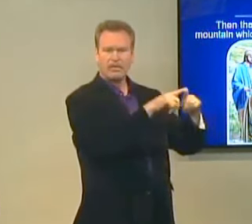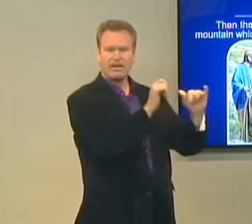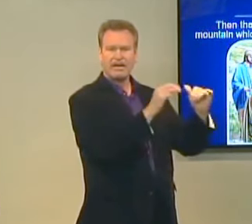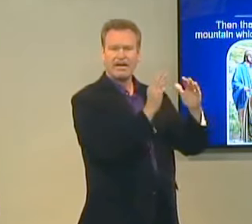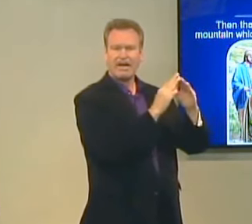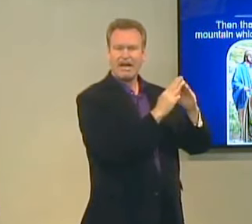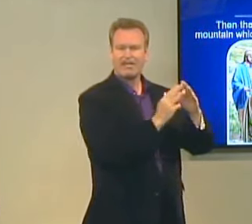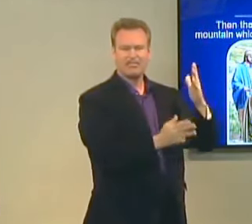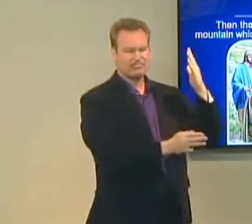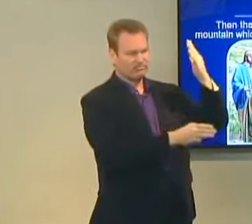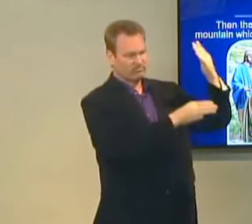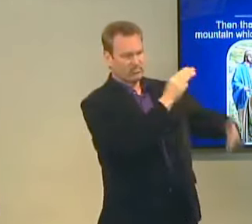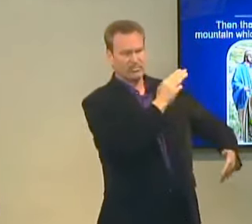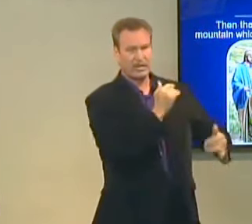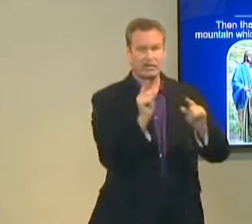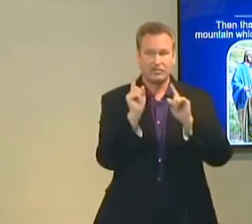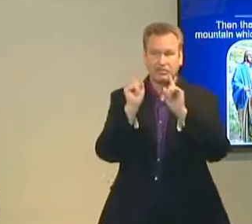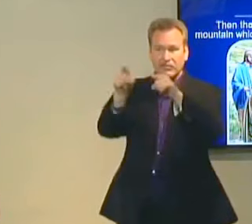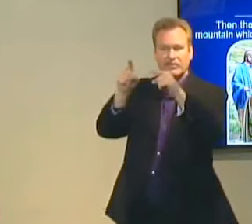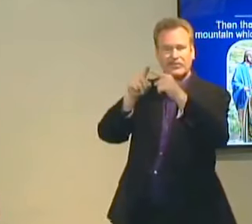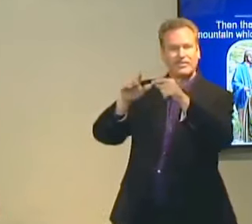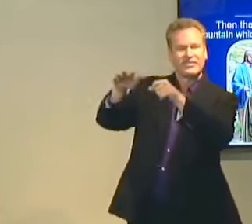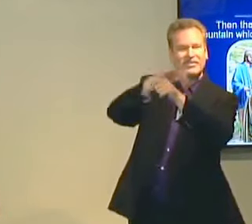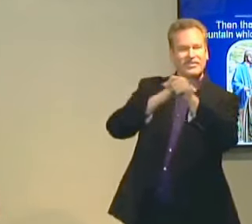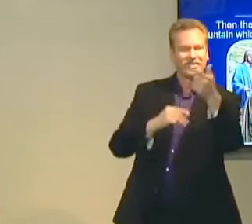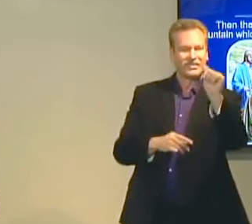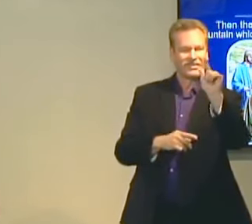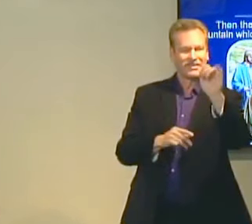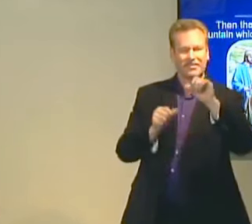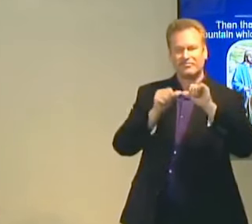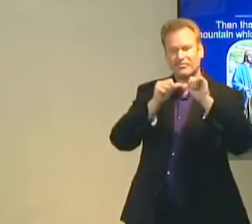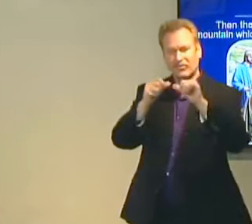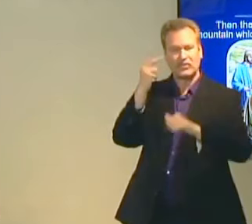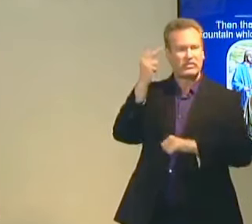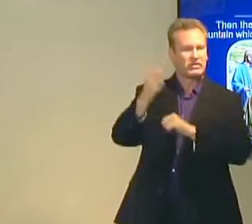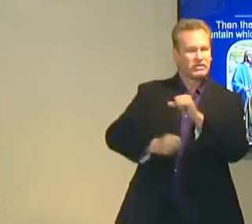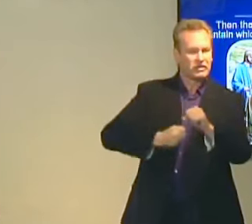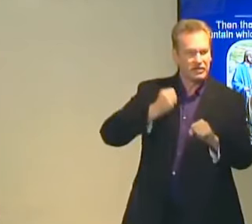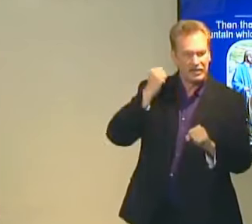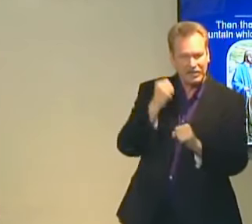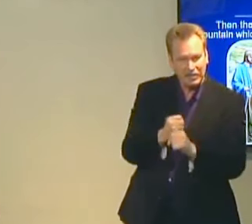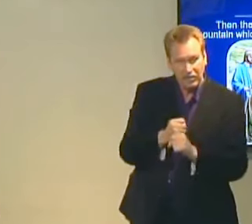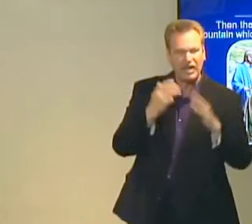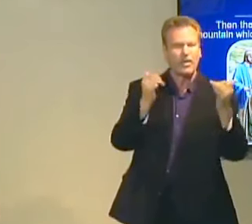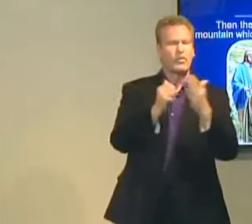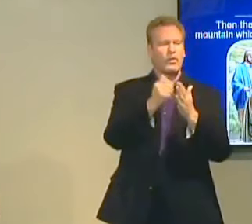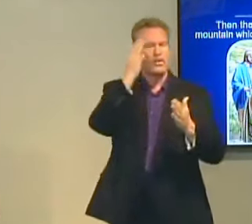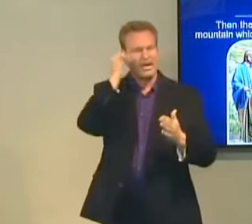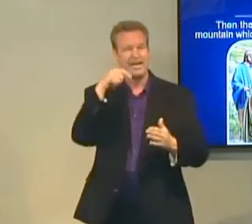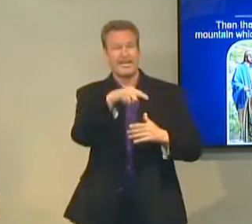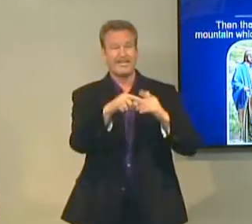But he couldn't stay there. He couldn't go. In his time. He had to go. The different area. The area of Galilee. So that's where he was. For three years.